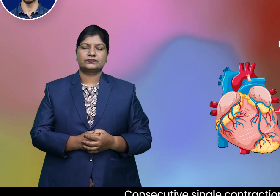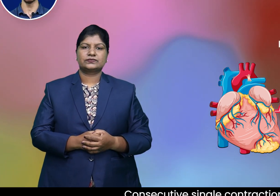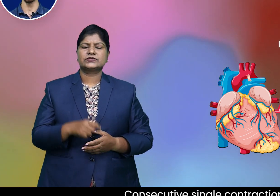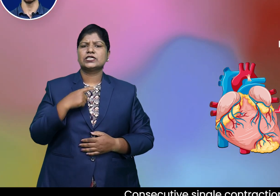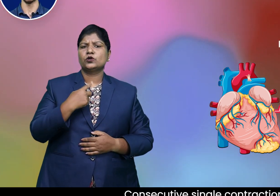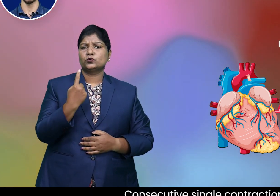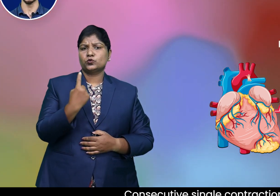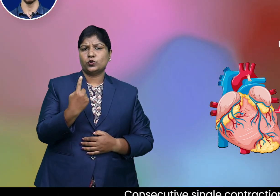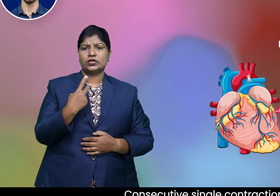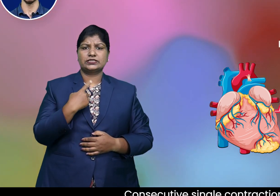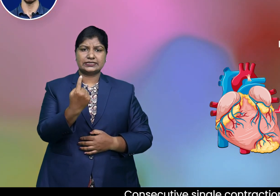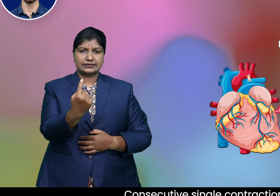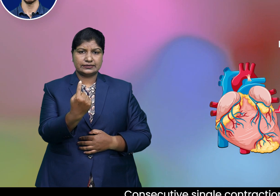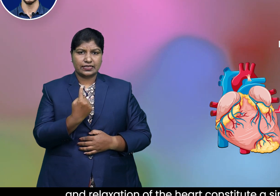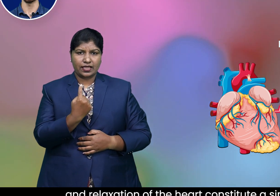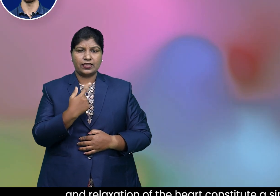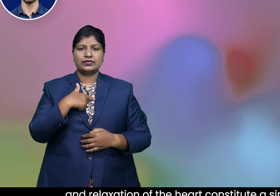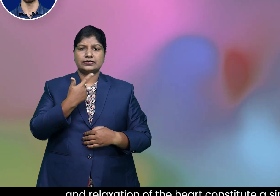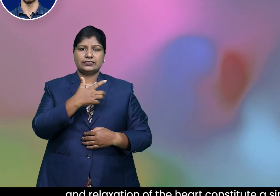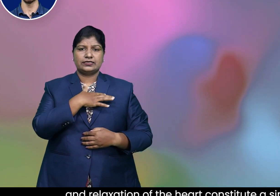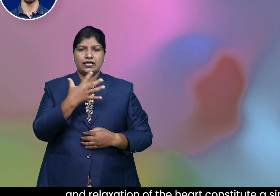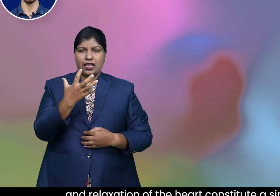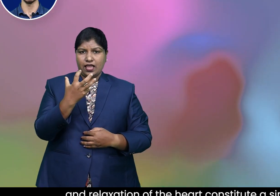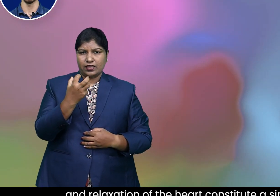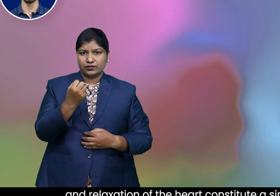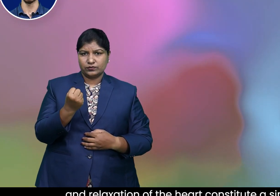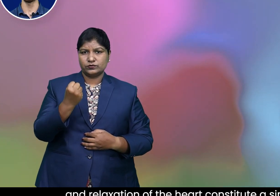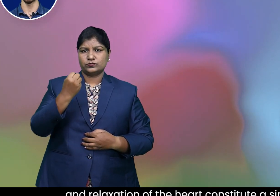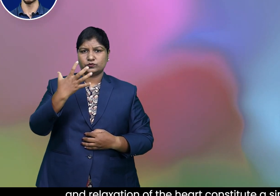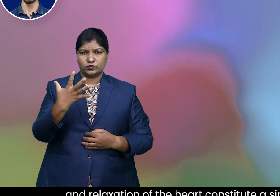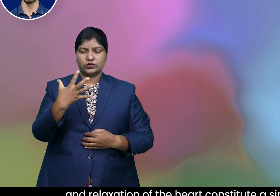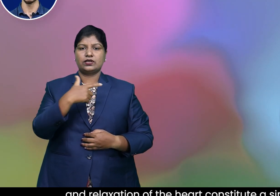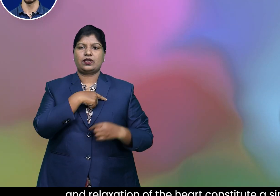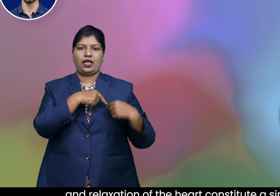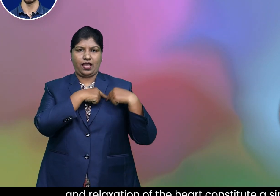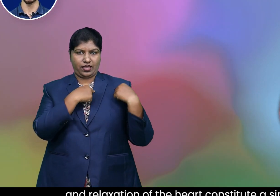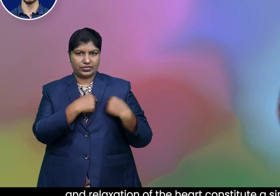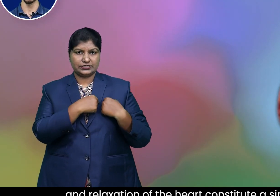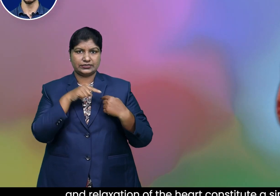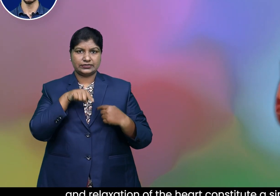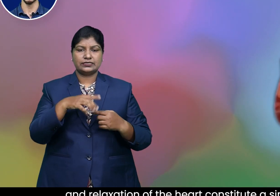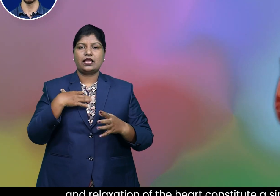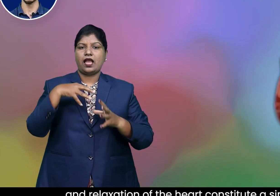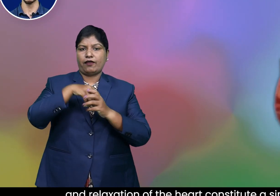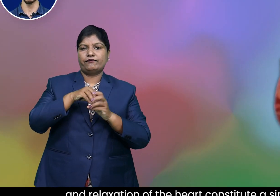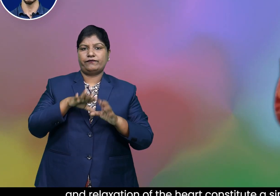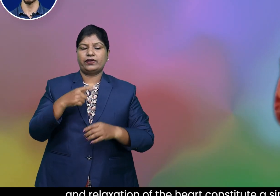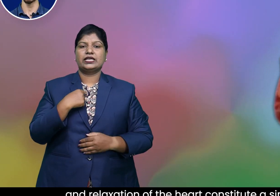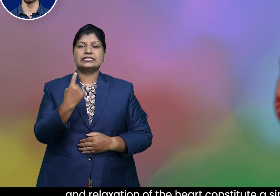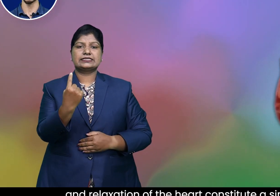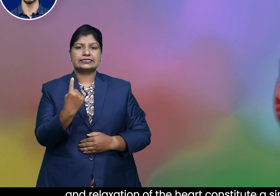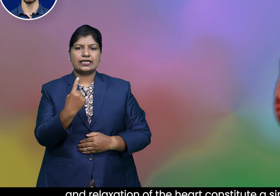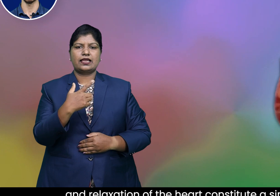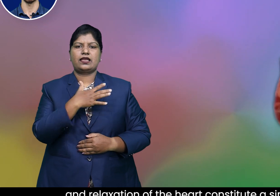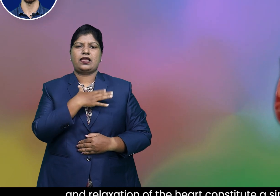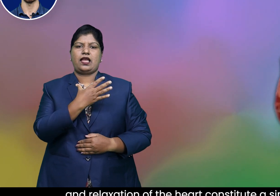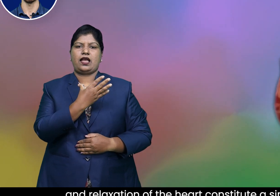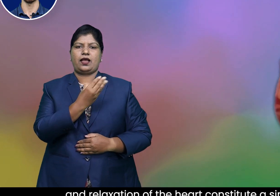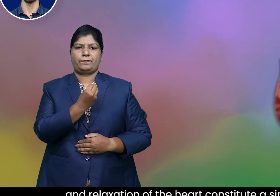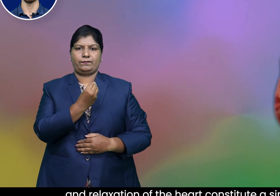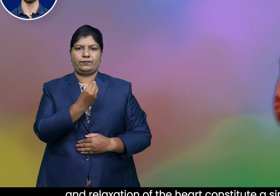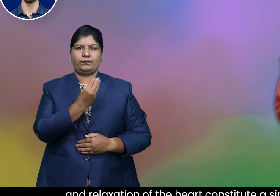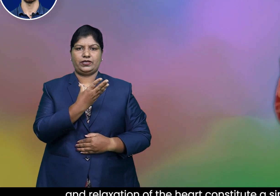Consecutive single contraction and relaxation of the heart constitute a single heartbeat.